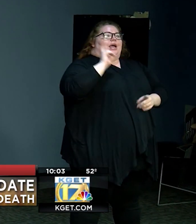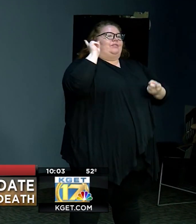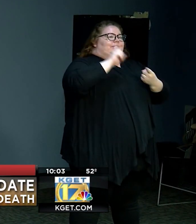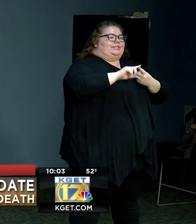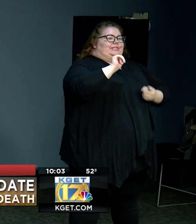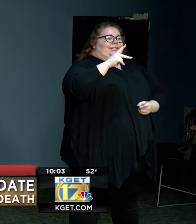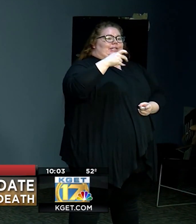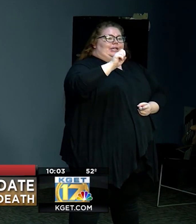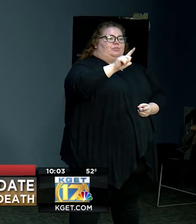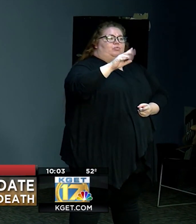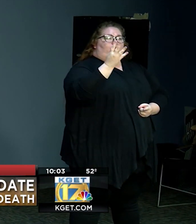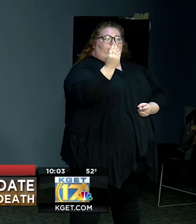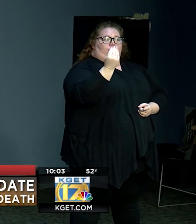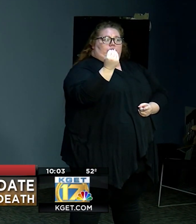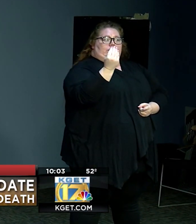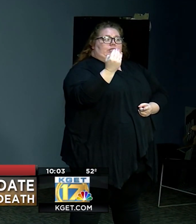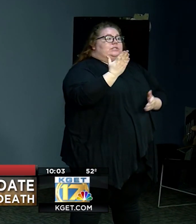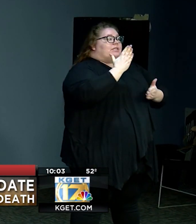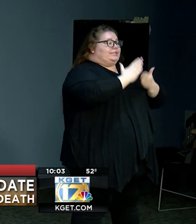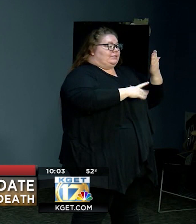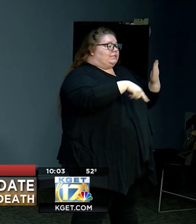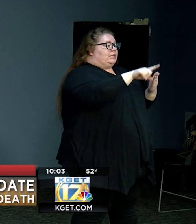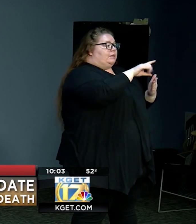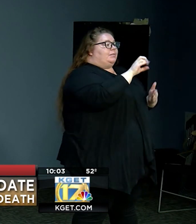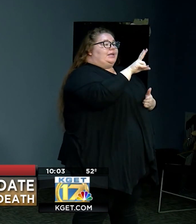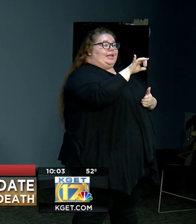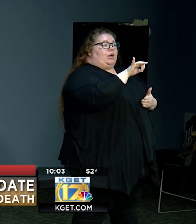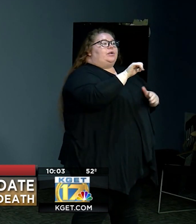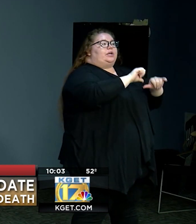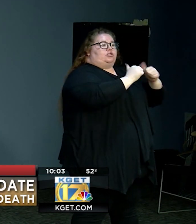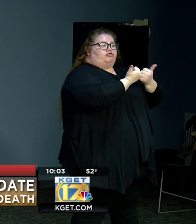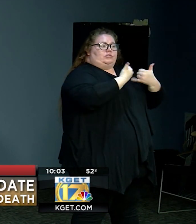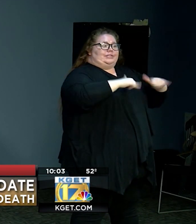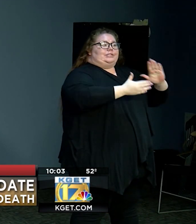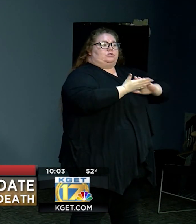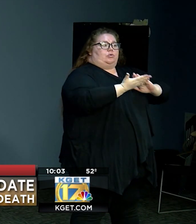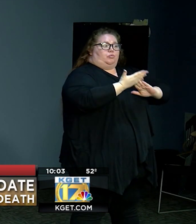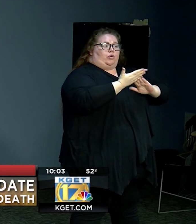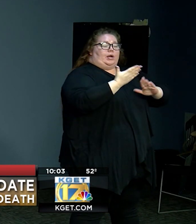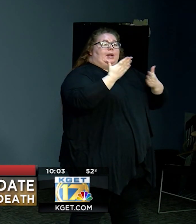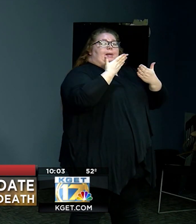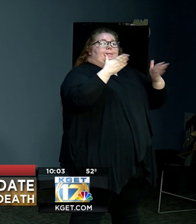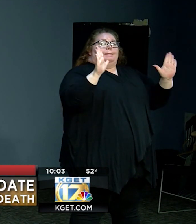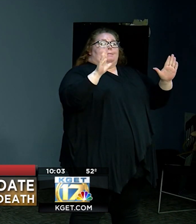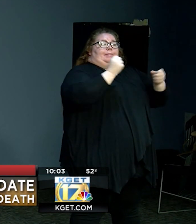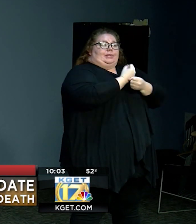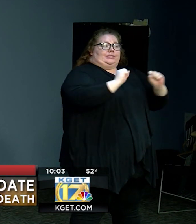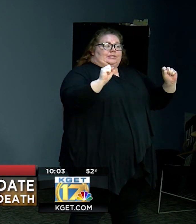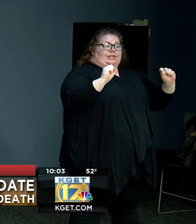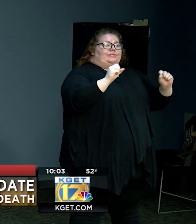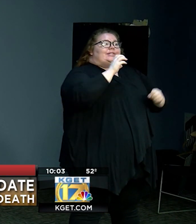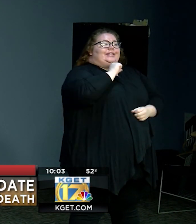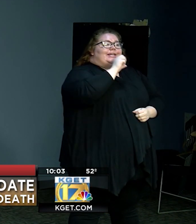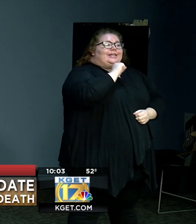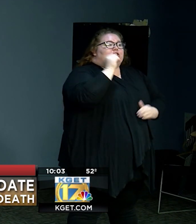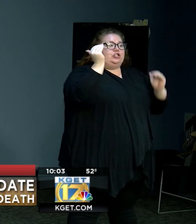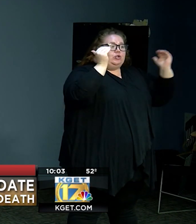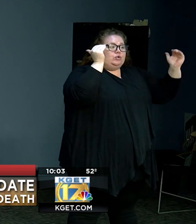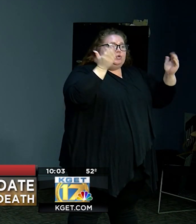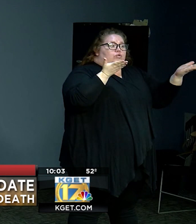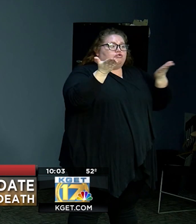county agencies are still operating, and those include Public Safety, Aging and Adult Services, Animal